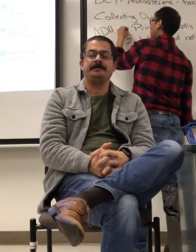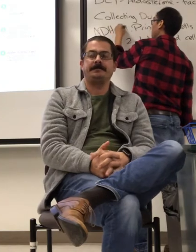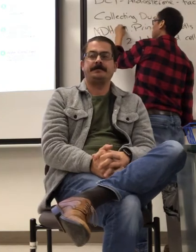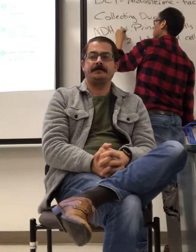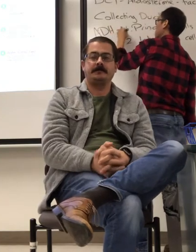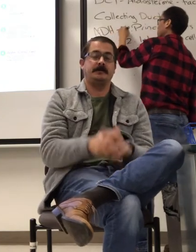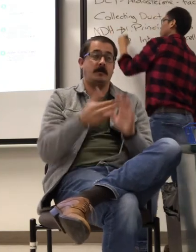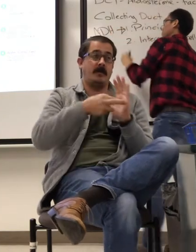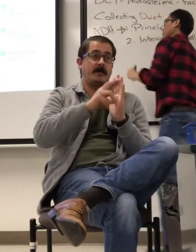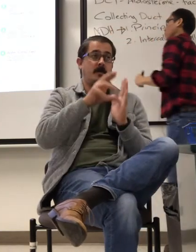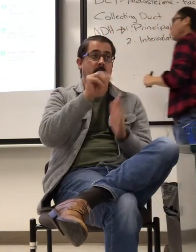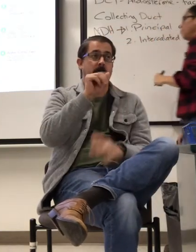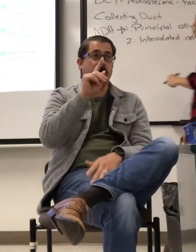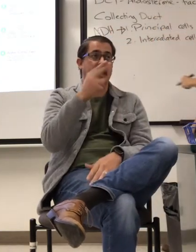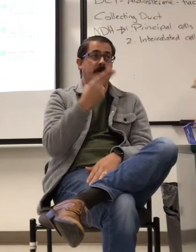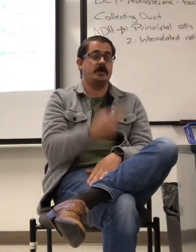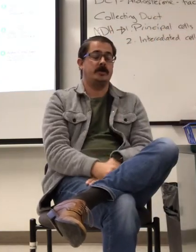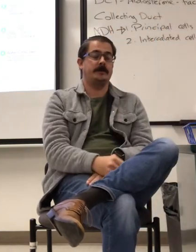ADH.